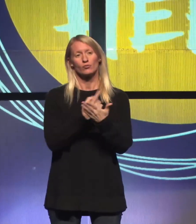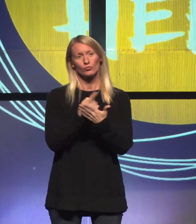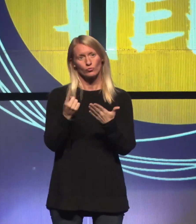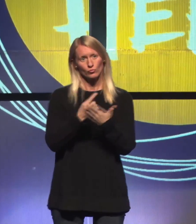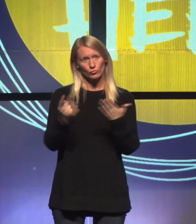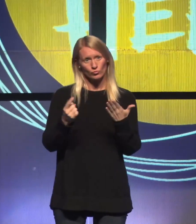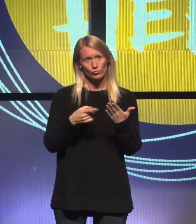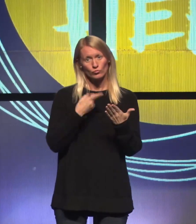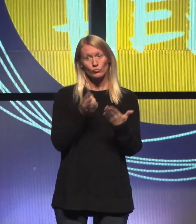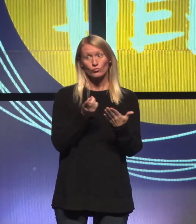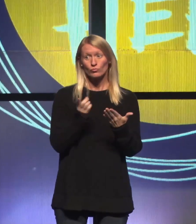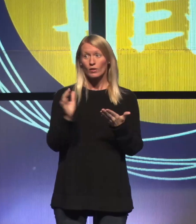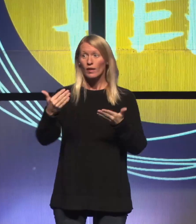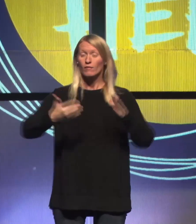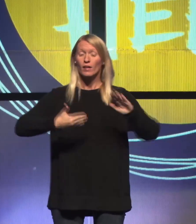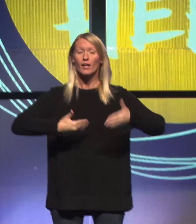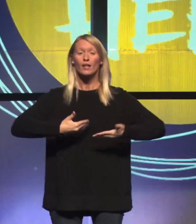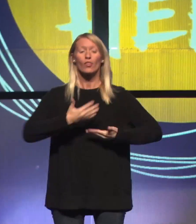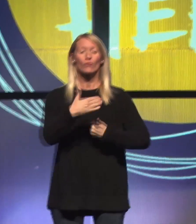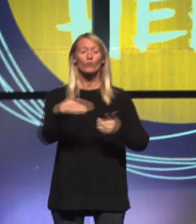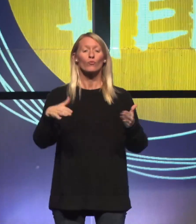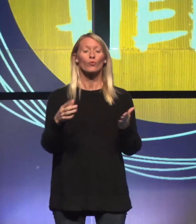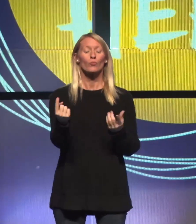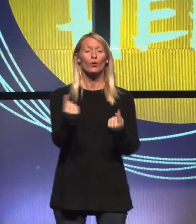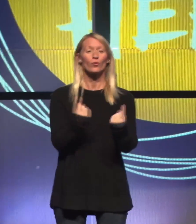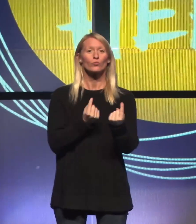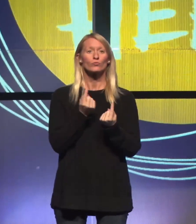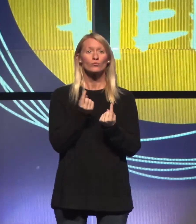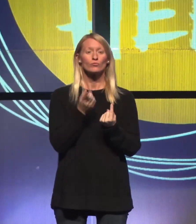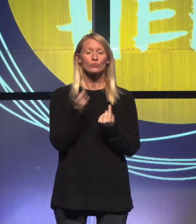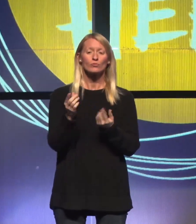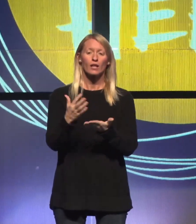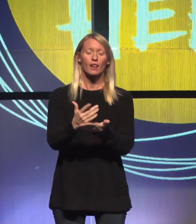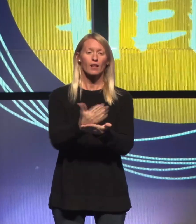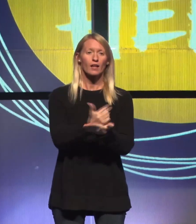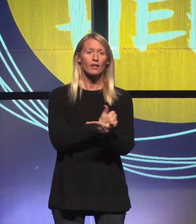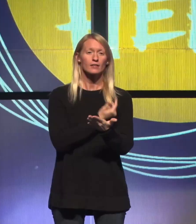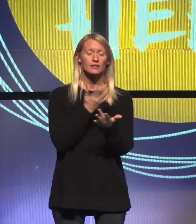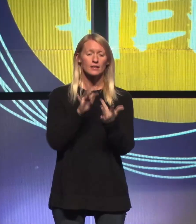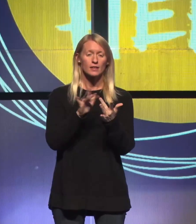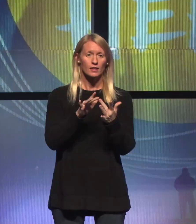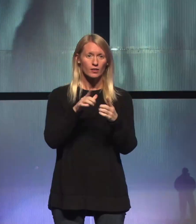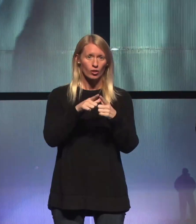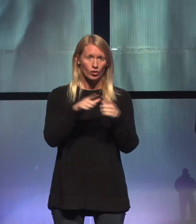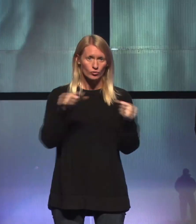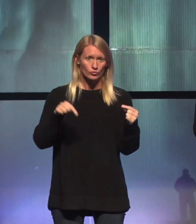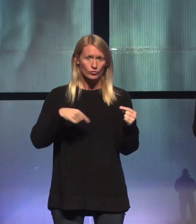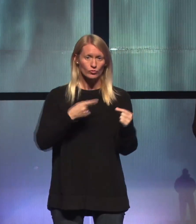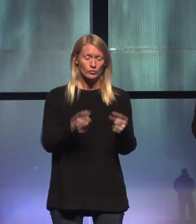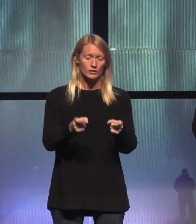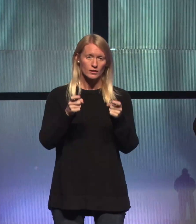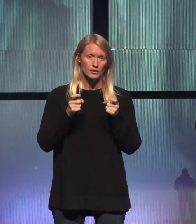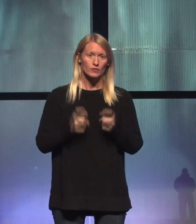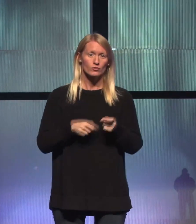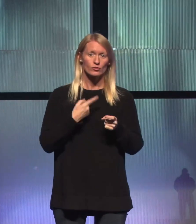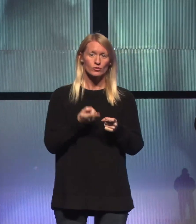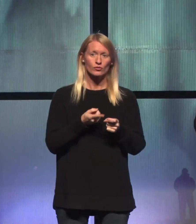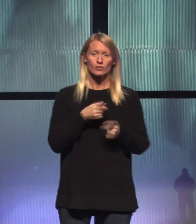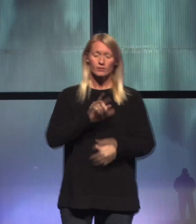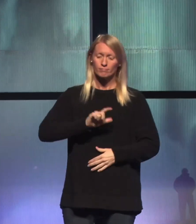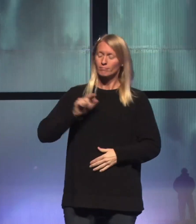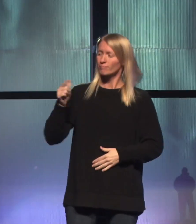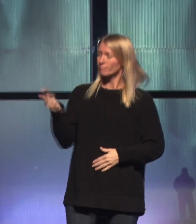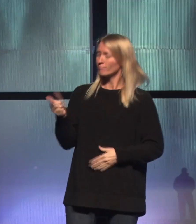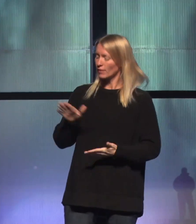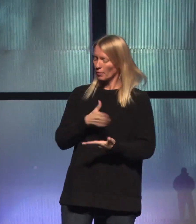I will invite the room host to come on forward, collect those connect cards and donations, and I will pass it right back to the